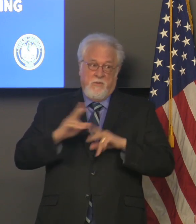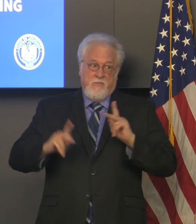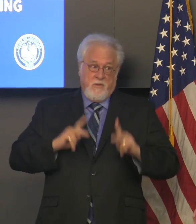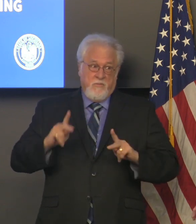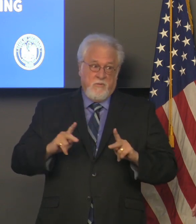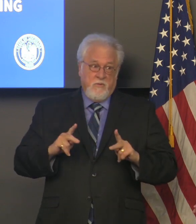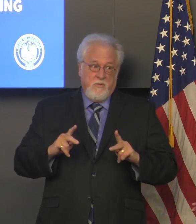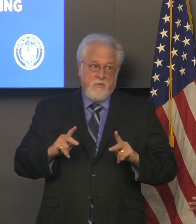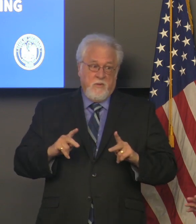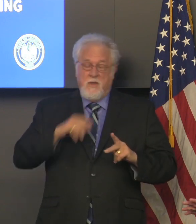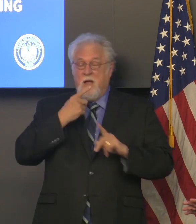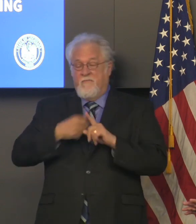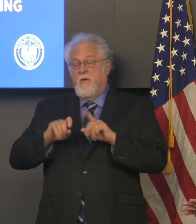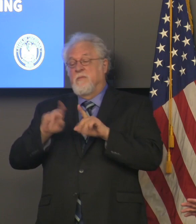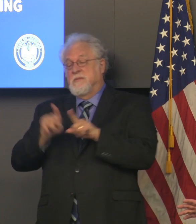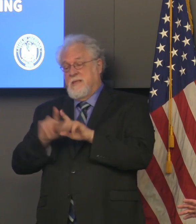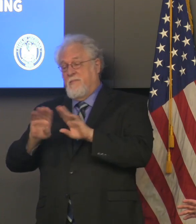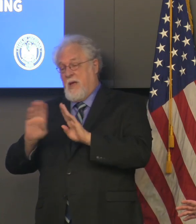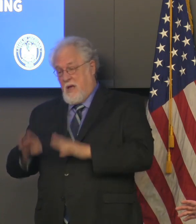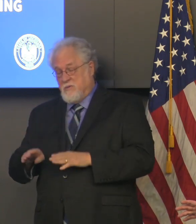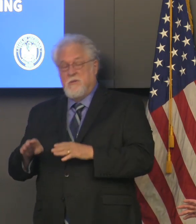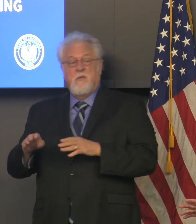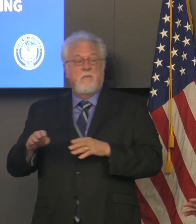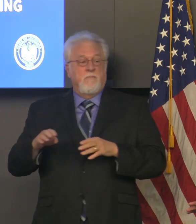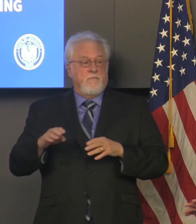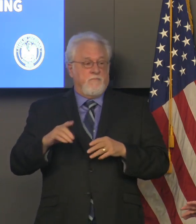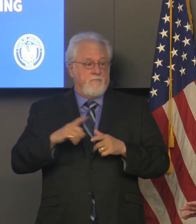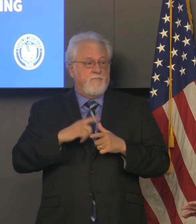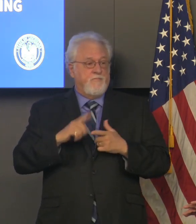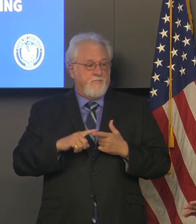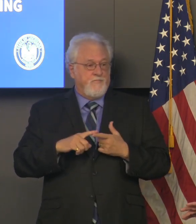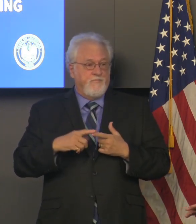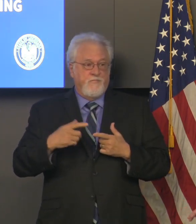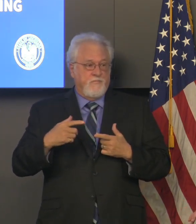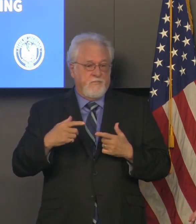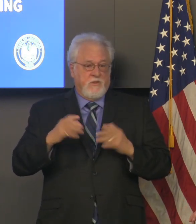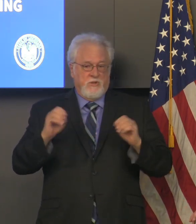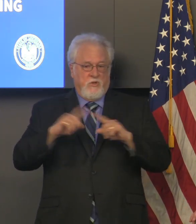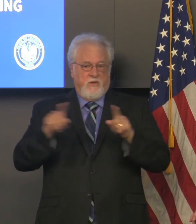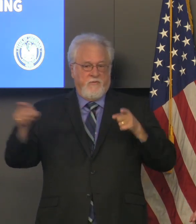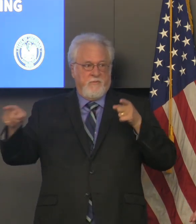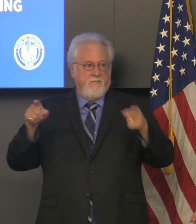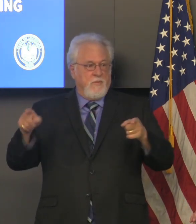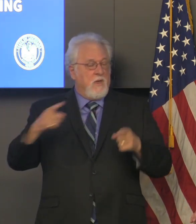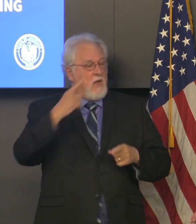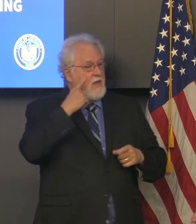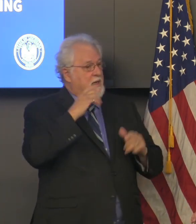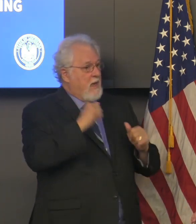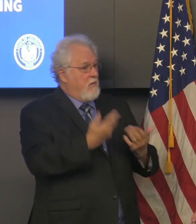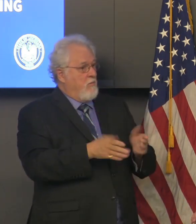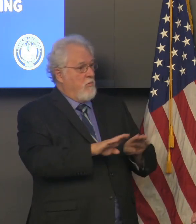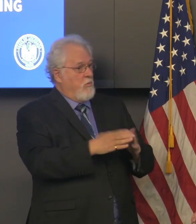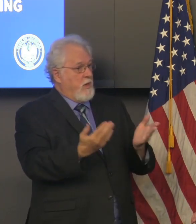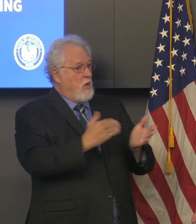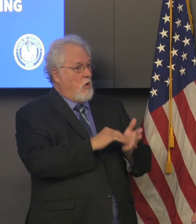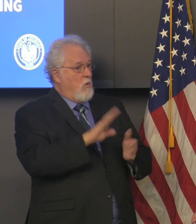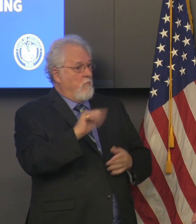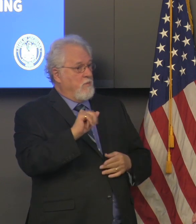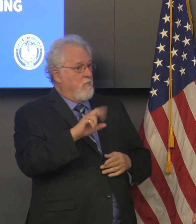individuals who are not from the same household, then we don't see a difference there. Do you think it's possible to reopen bars before there's